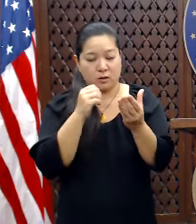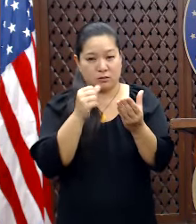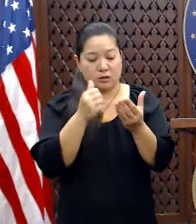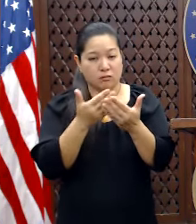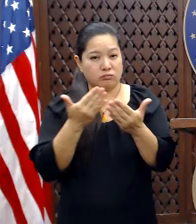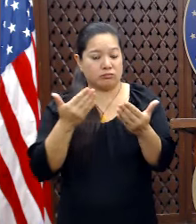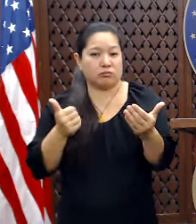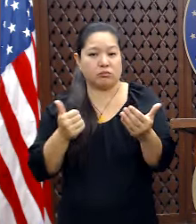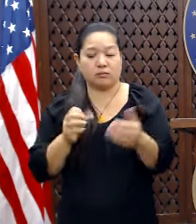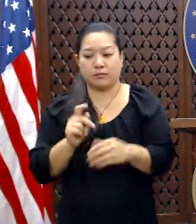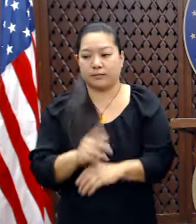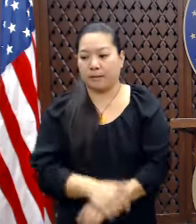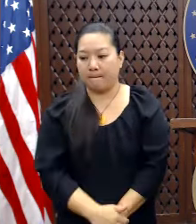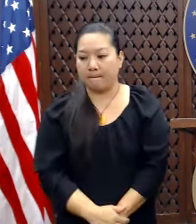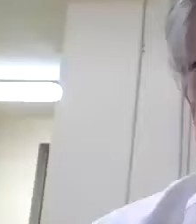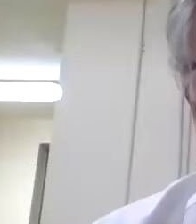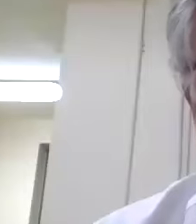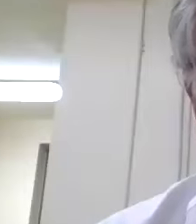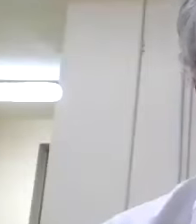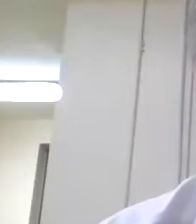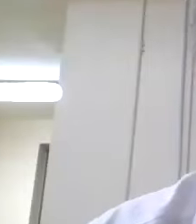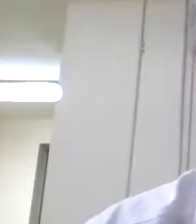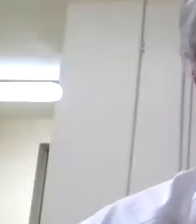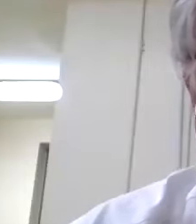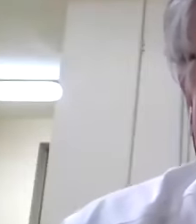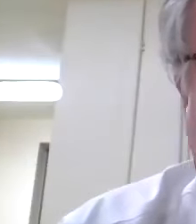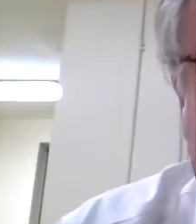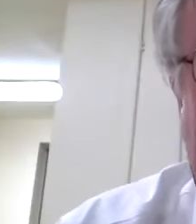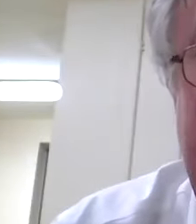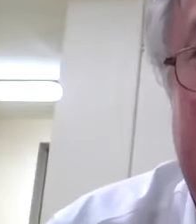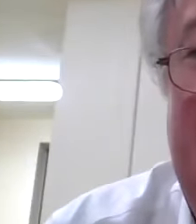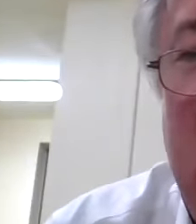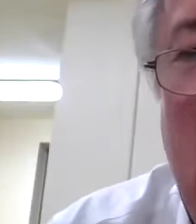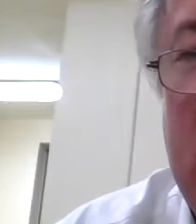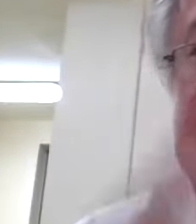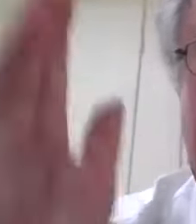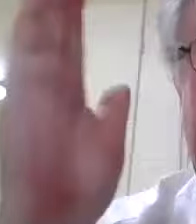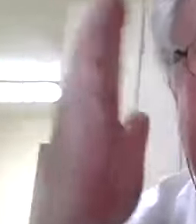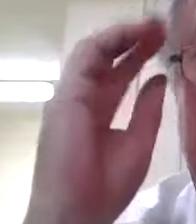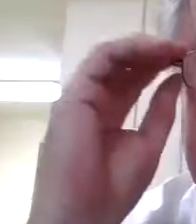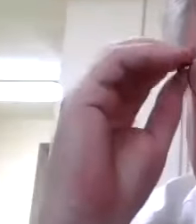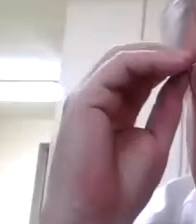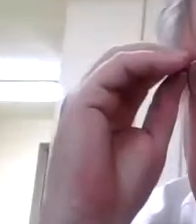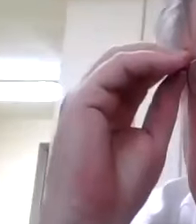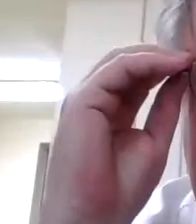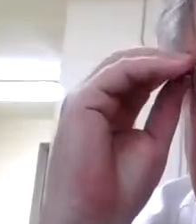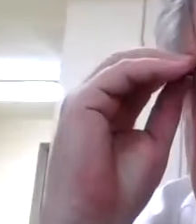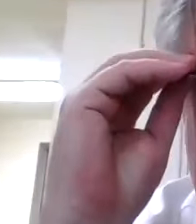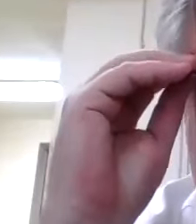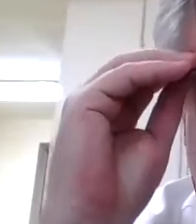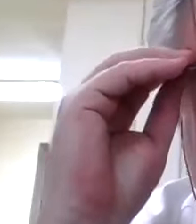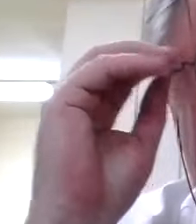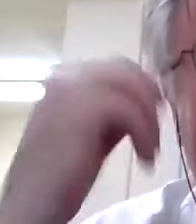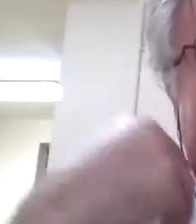And your second question, Kevin? The hotels are empty. A lot of hotels have a backlog of perishable food and supplies.